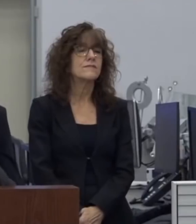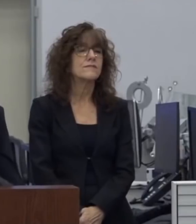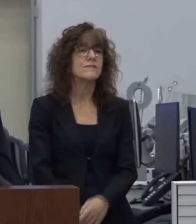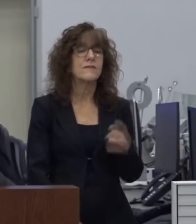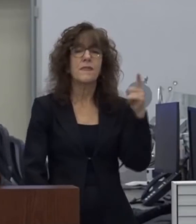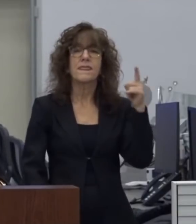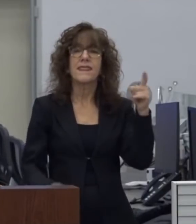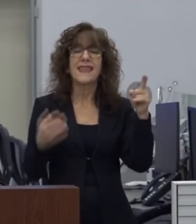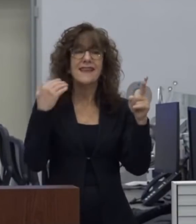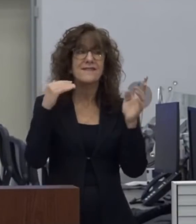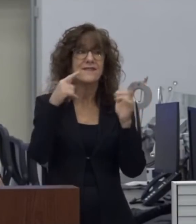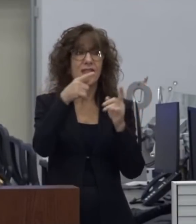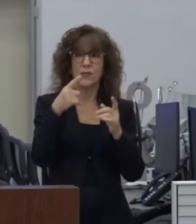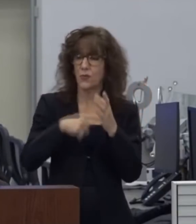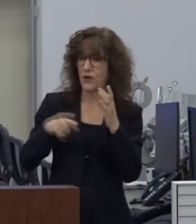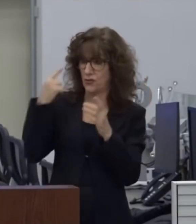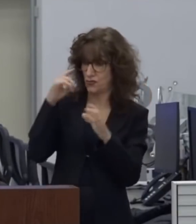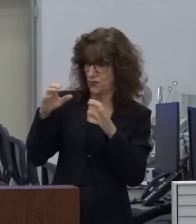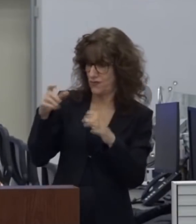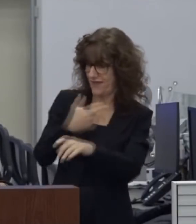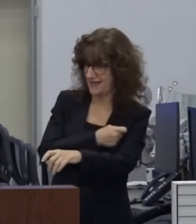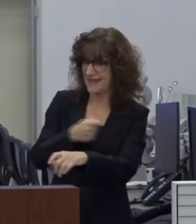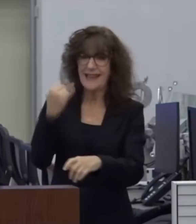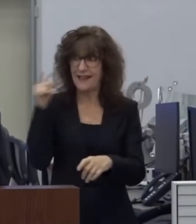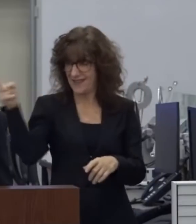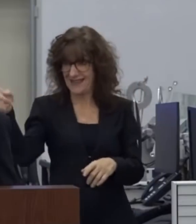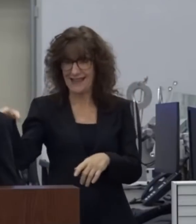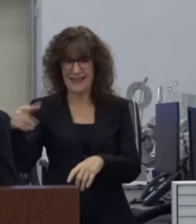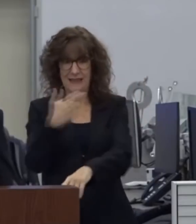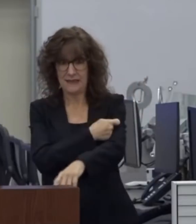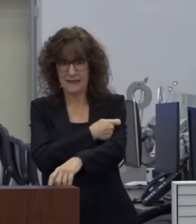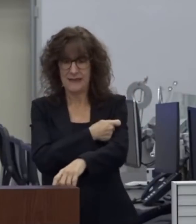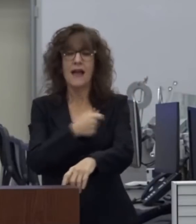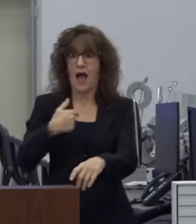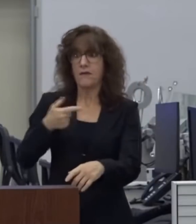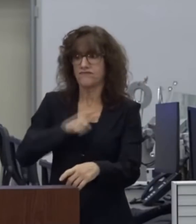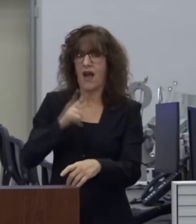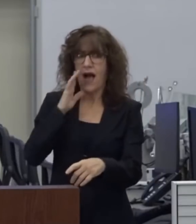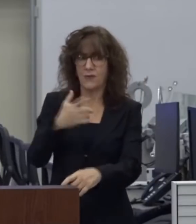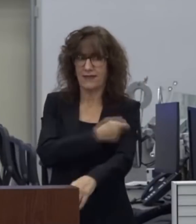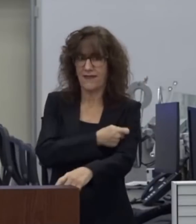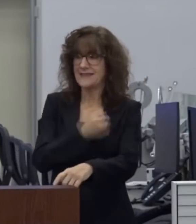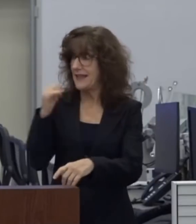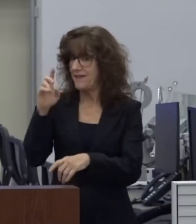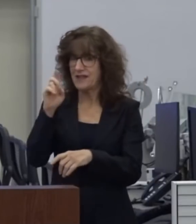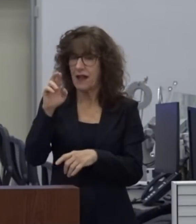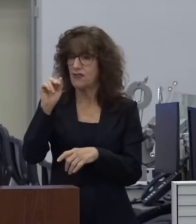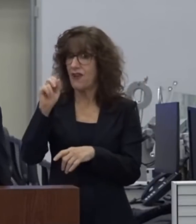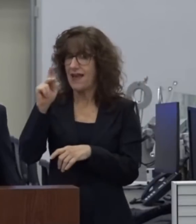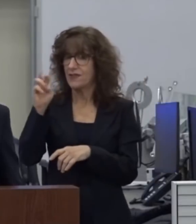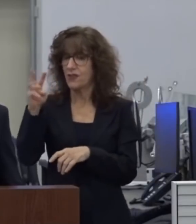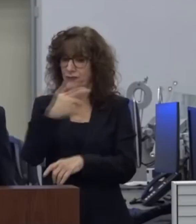Well, you know what? If Dr. Carter takes the vaccine, I'm taking the vaccine. So, and if Dr. Askew takes the vaccine, so in other words, when the health and